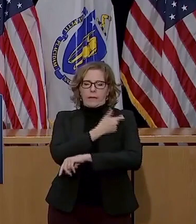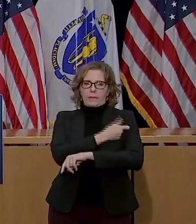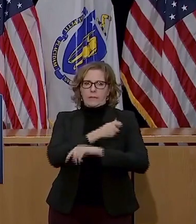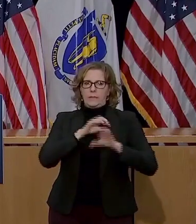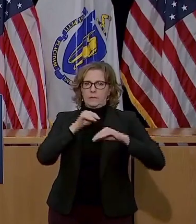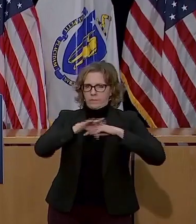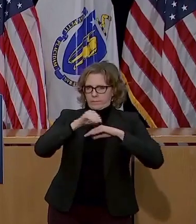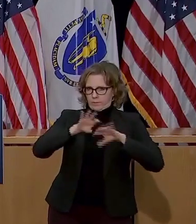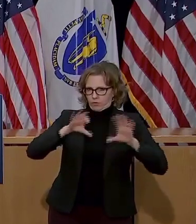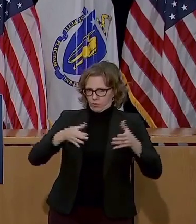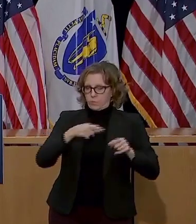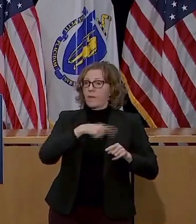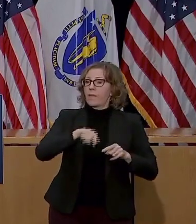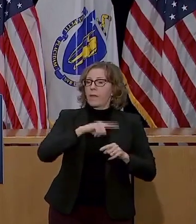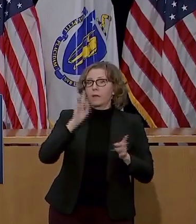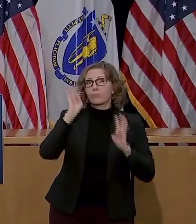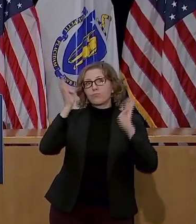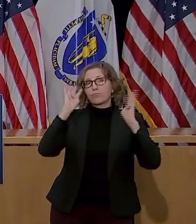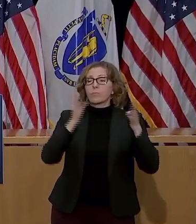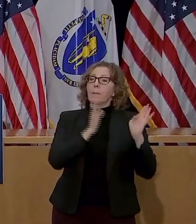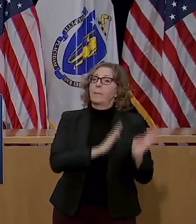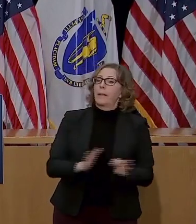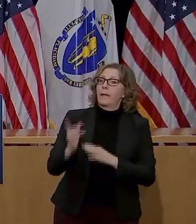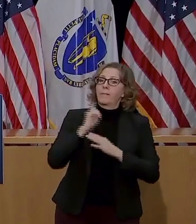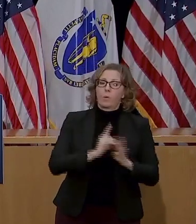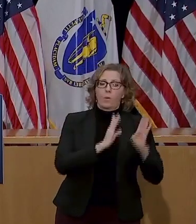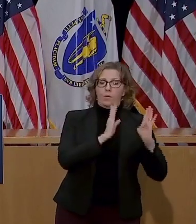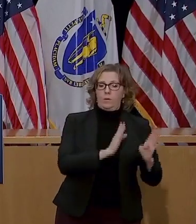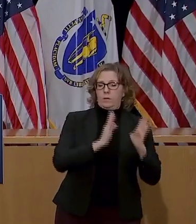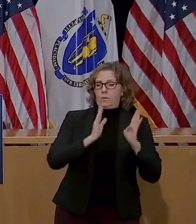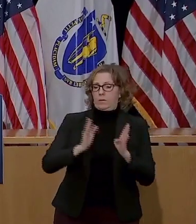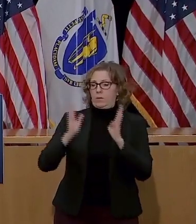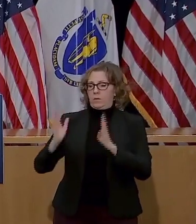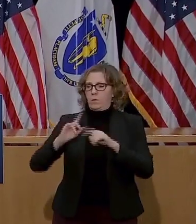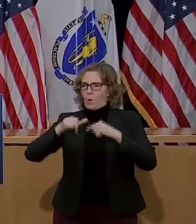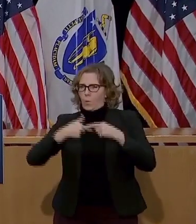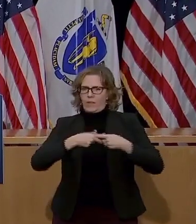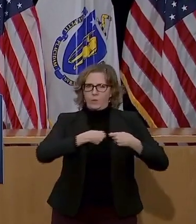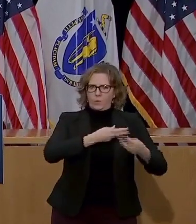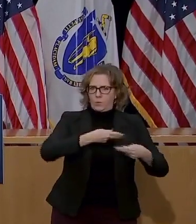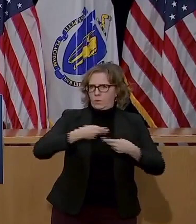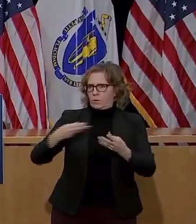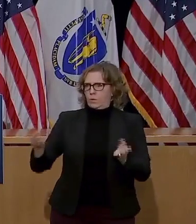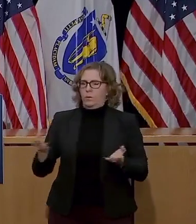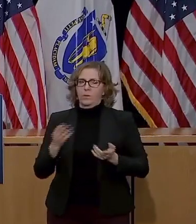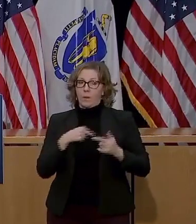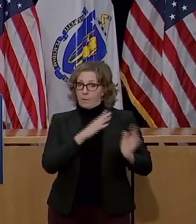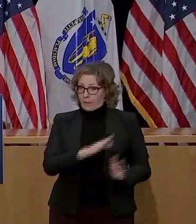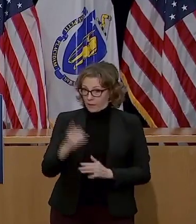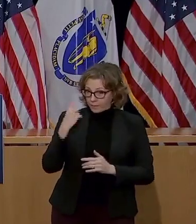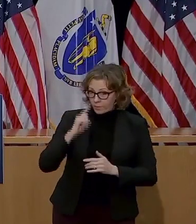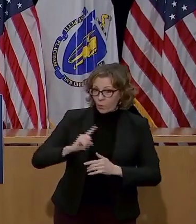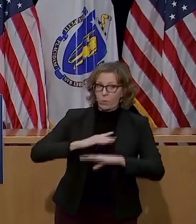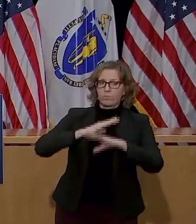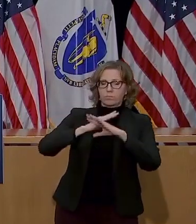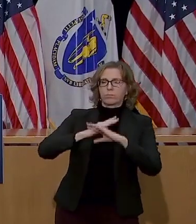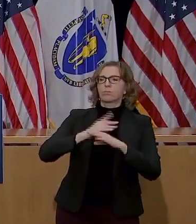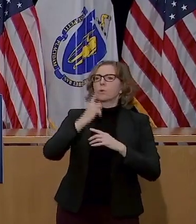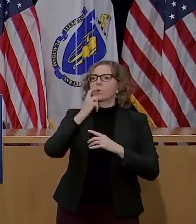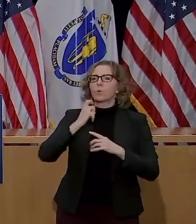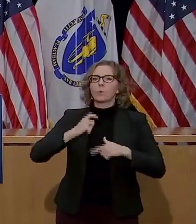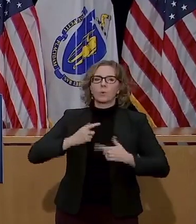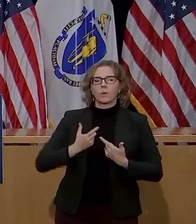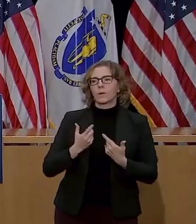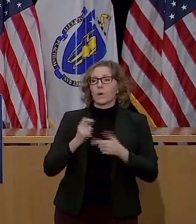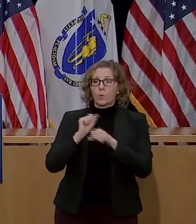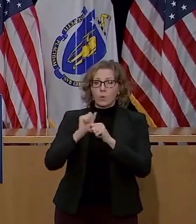plan. That plan protects the healthcare system, our most vulnerable residents, and addresses equity, particularly for communities